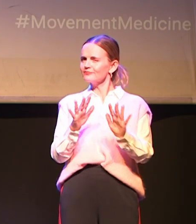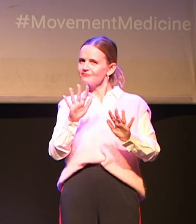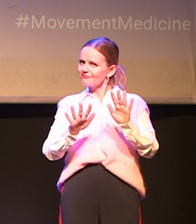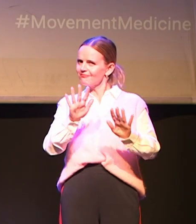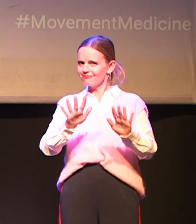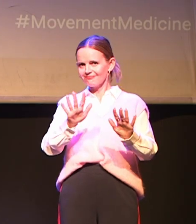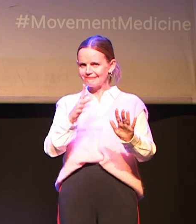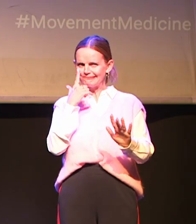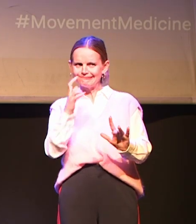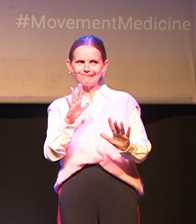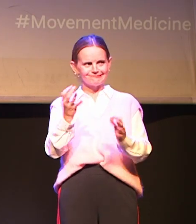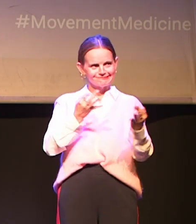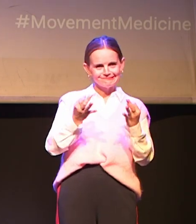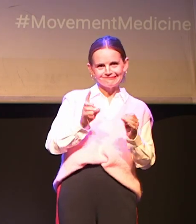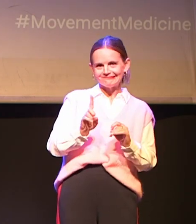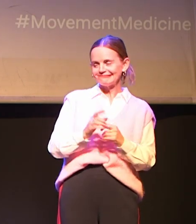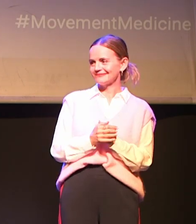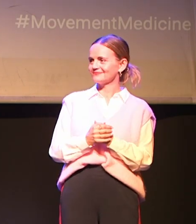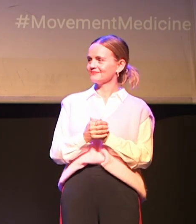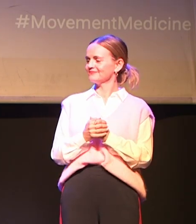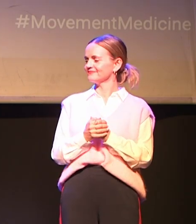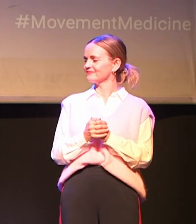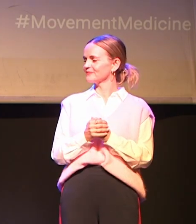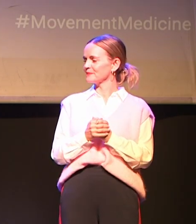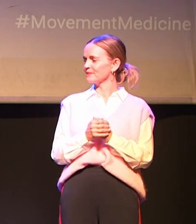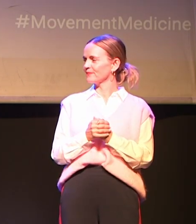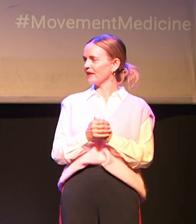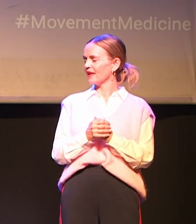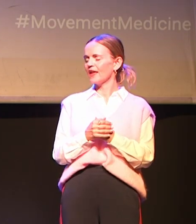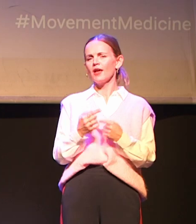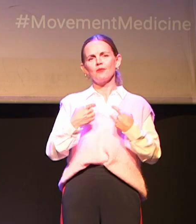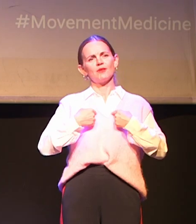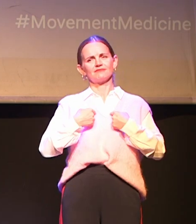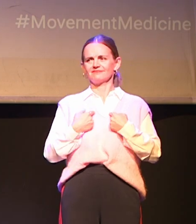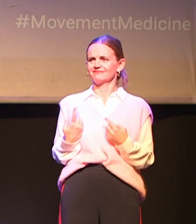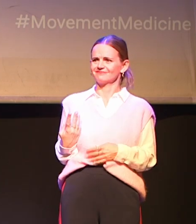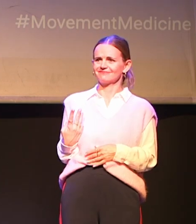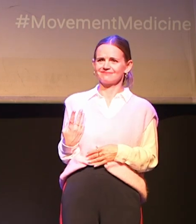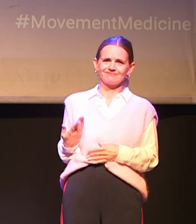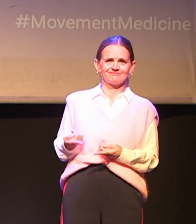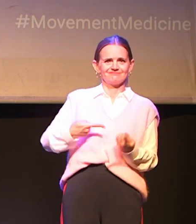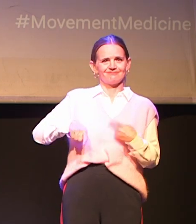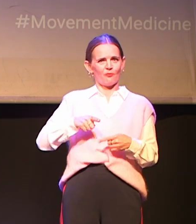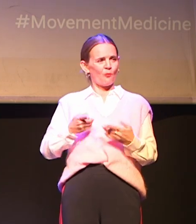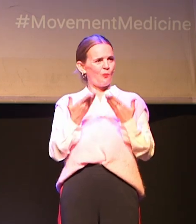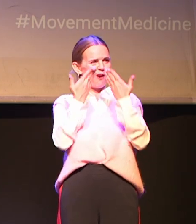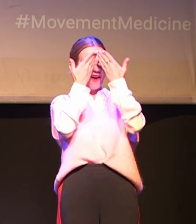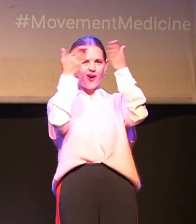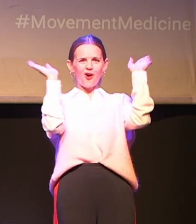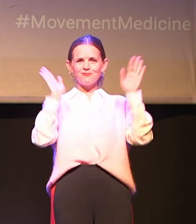reason. Um, but we are fairly like open and spicy,